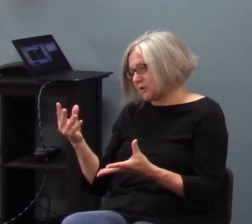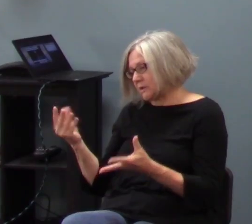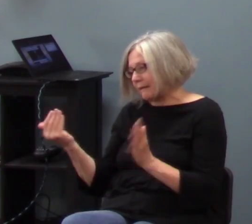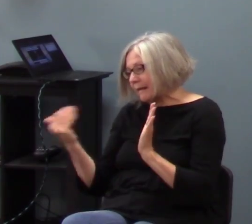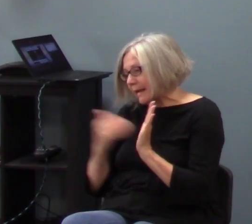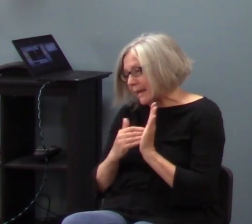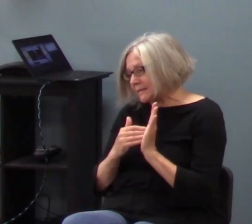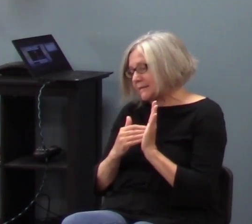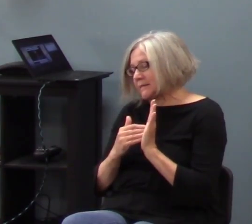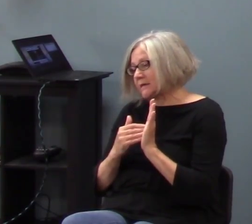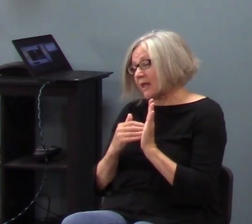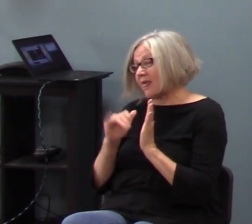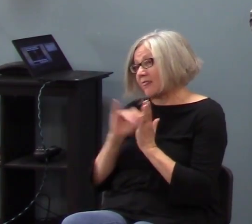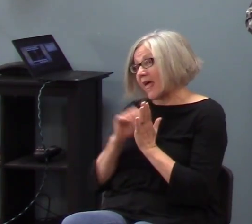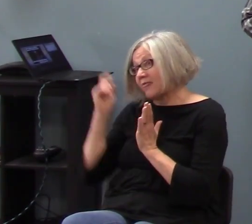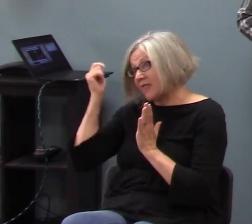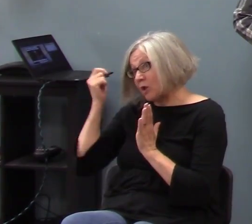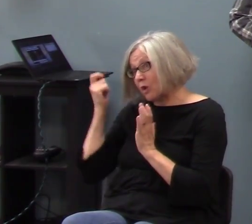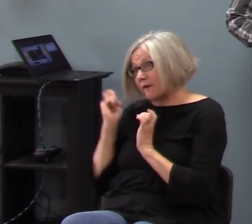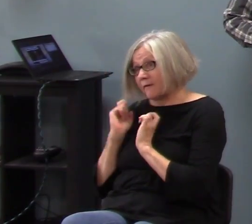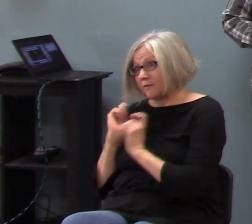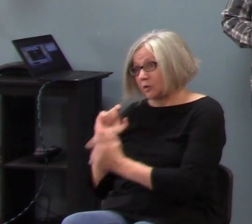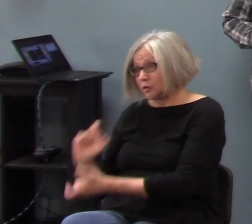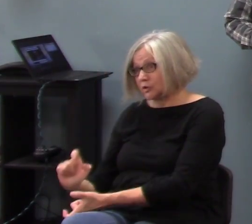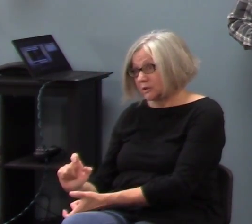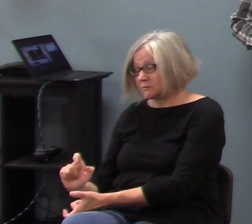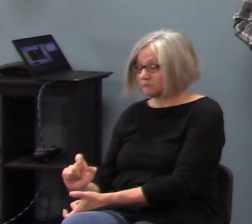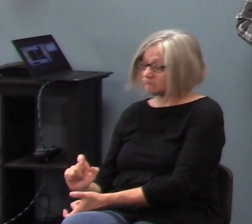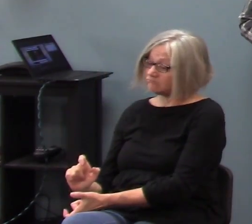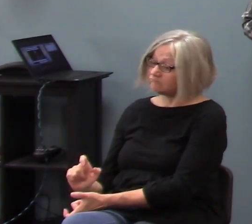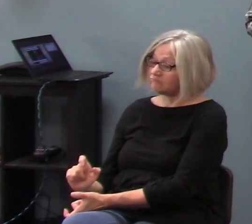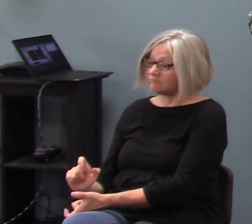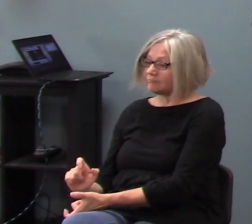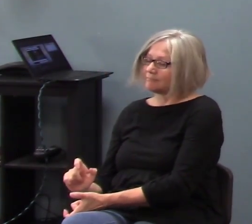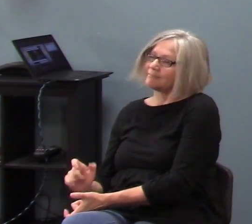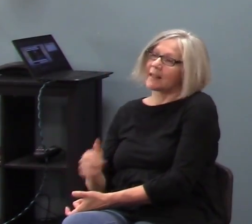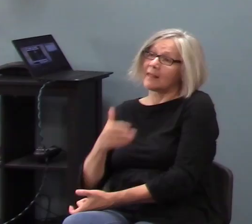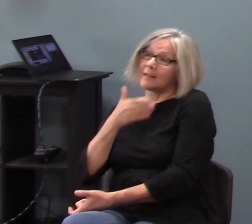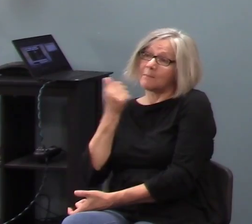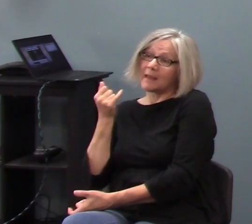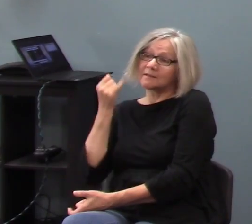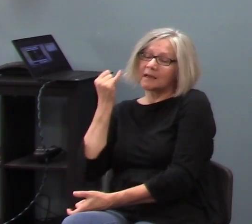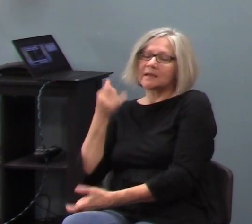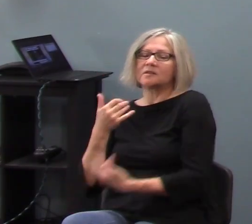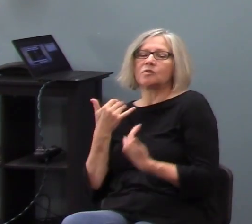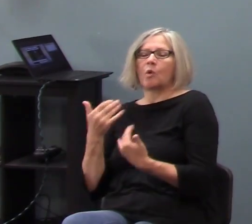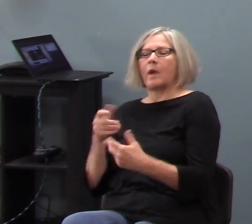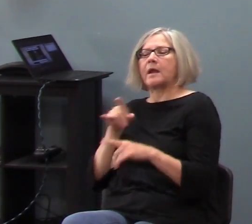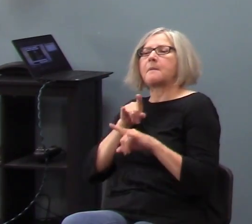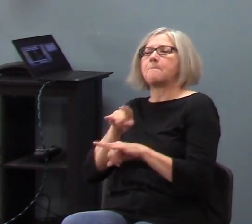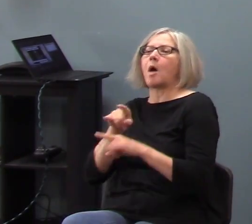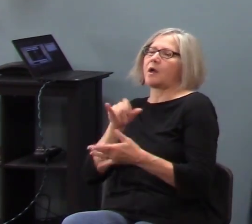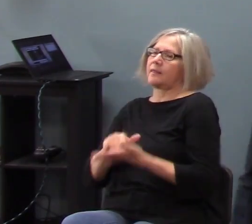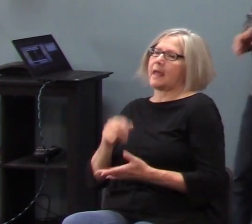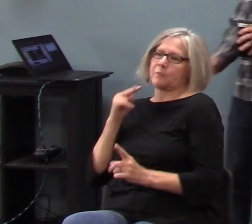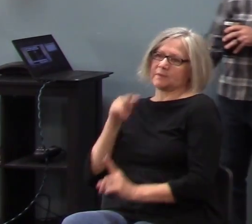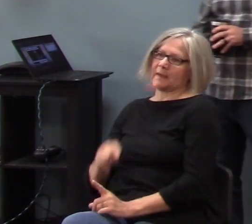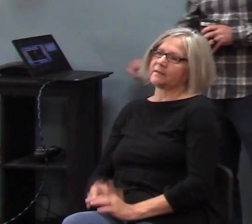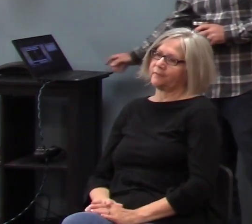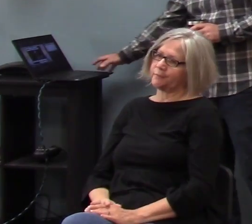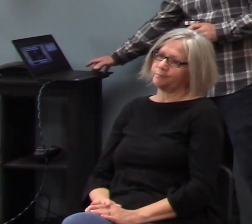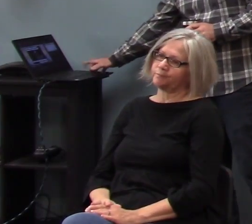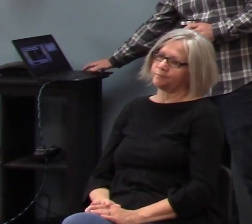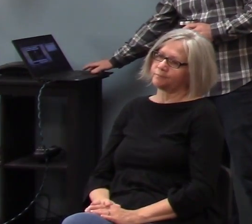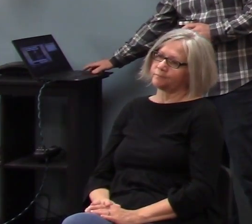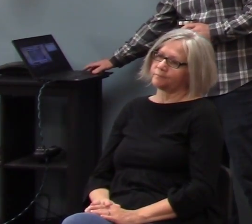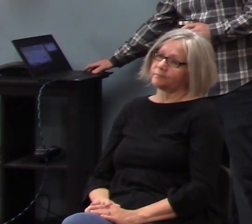evolution, it basically one of the best ideas is to simply mock the opposite perspective. All right? Because what I'm going to